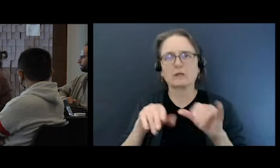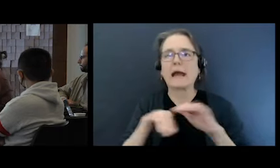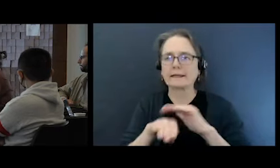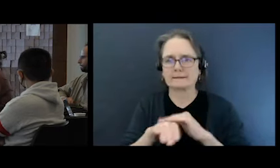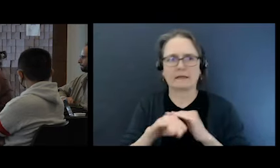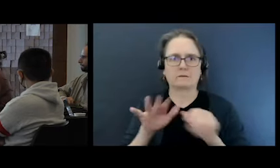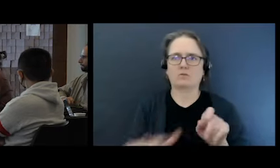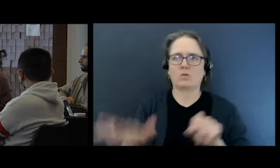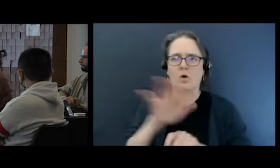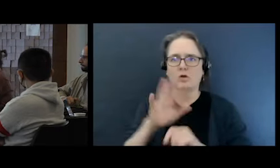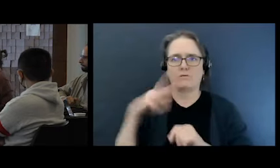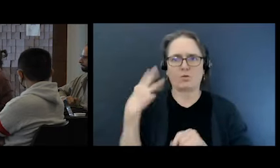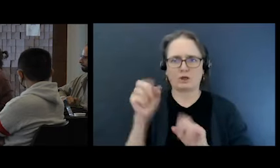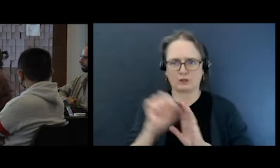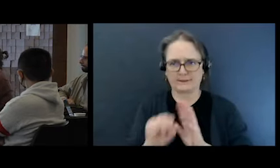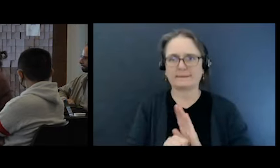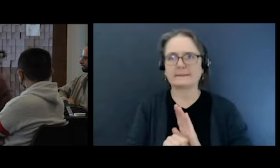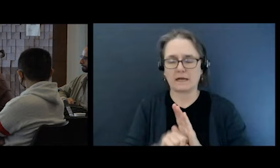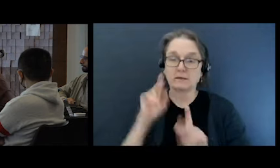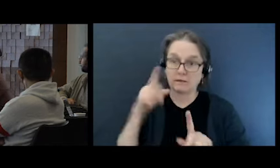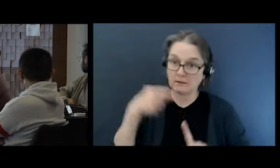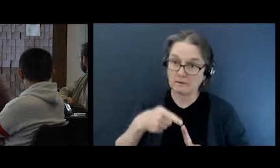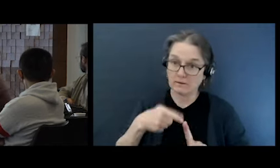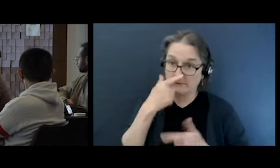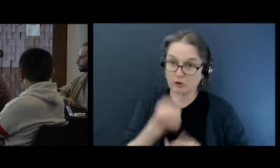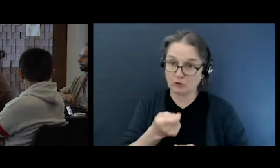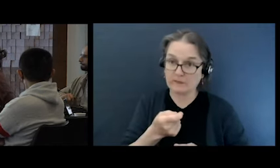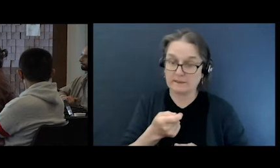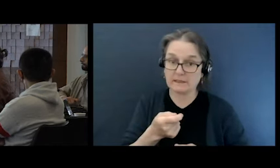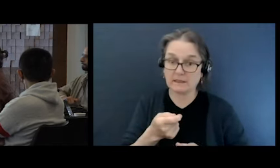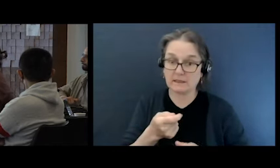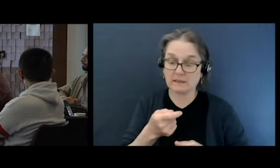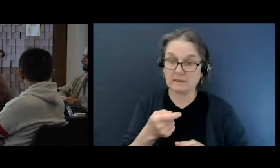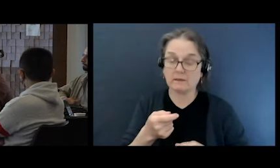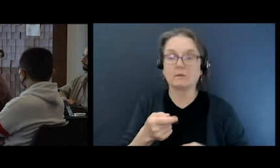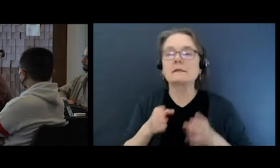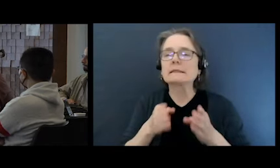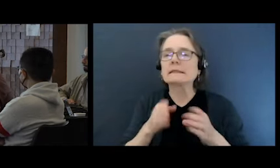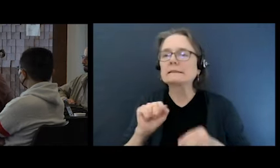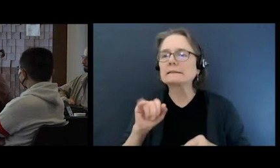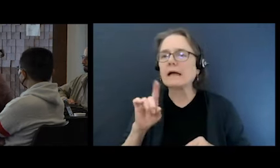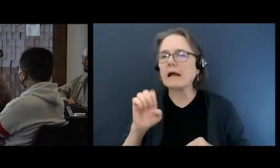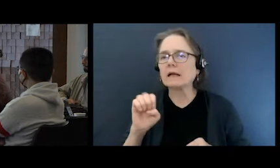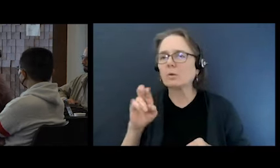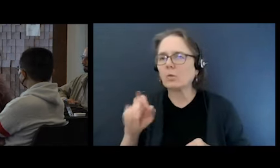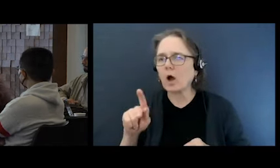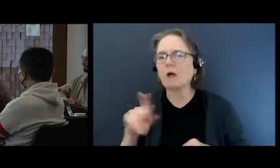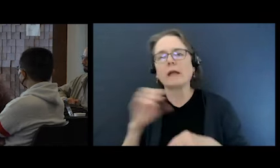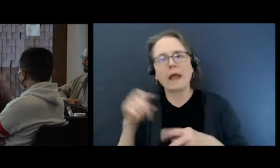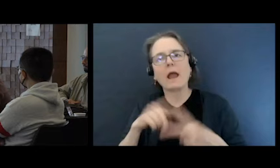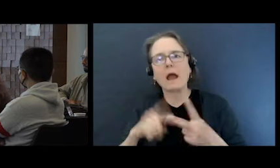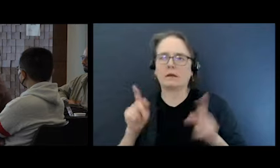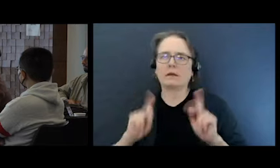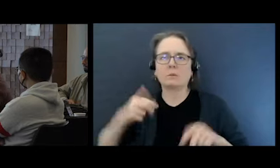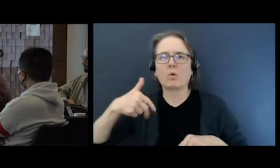Washington. Particularly interested in sidewalk and walkway data for that